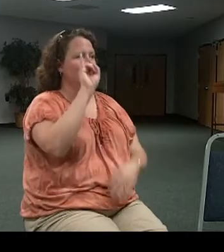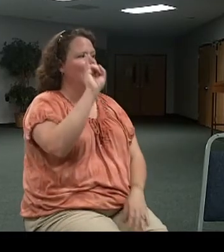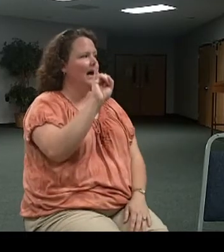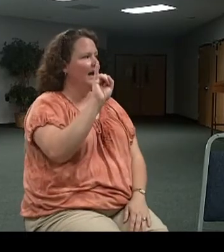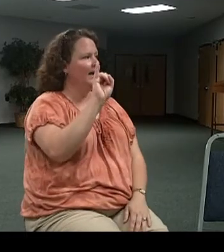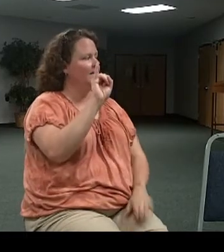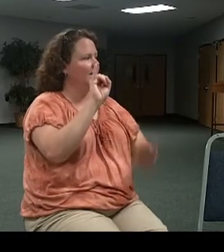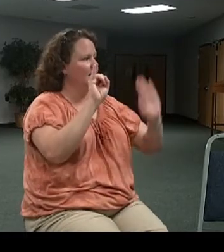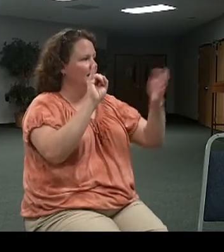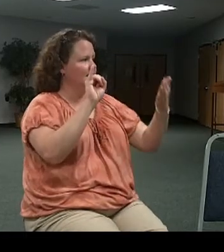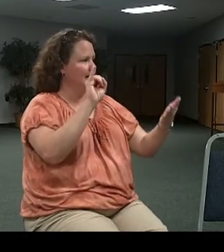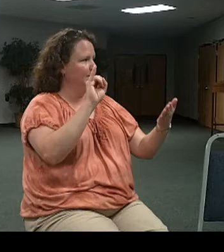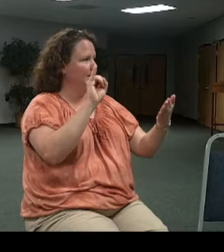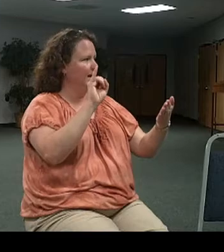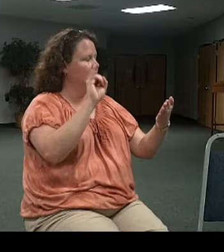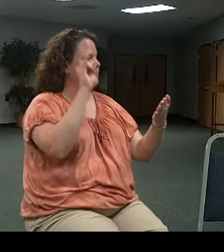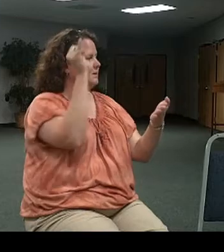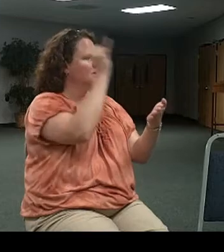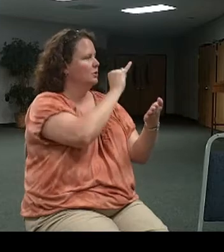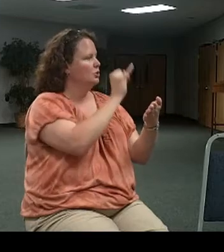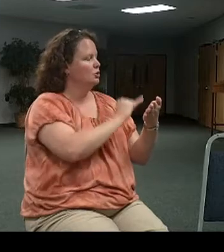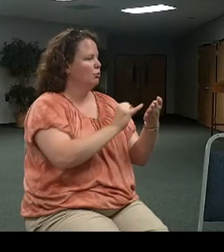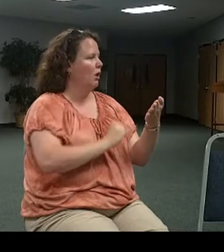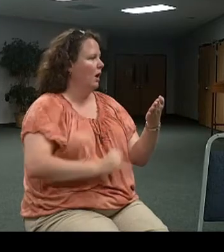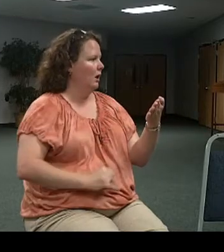uses the eye and the tablet hand. Draw.